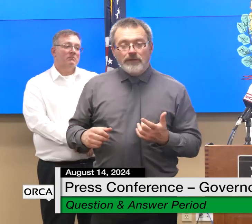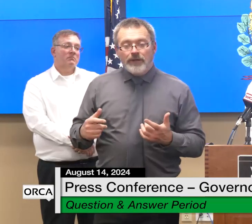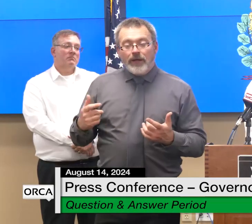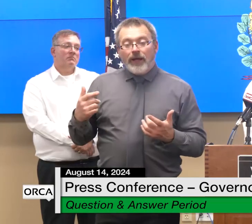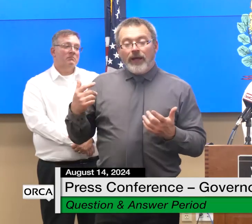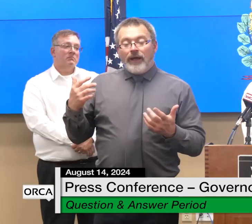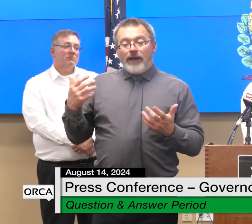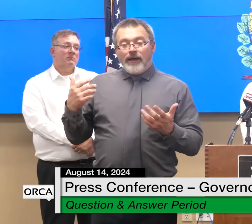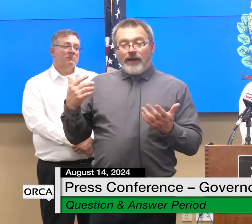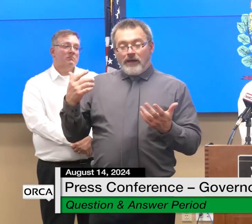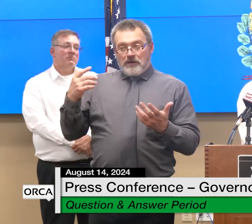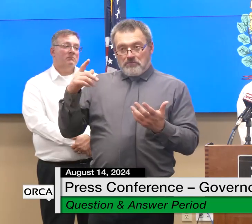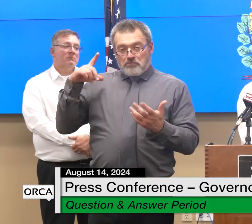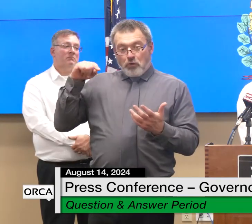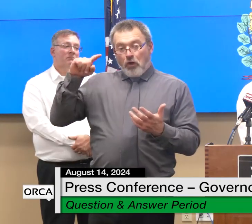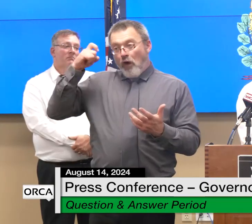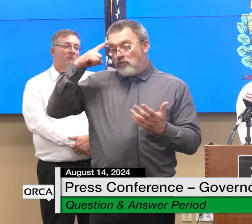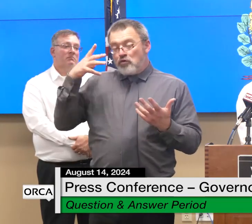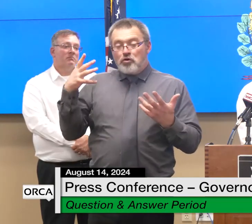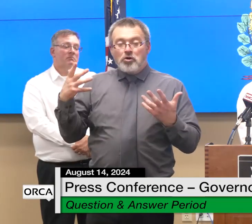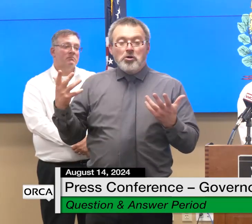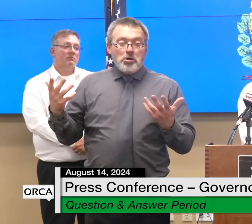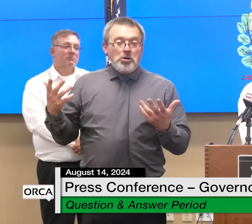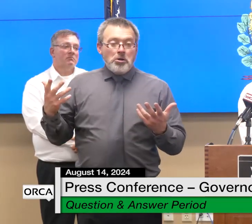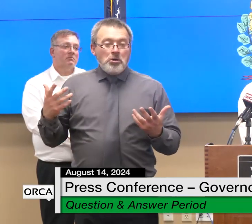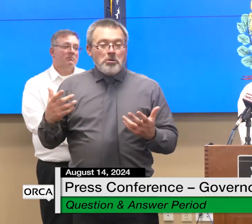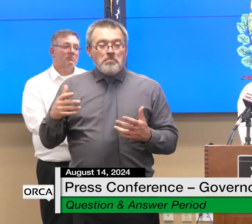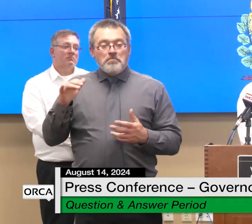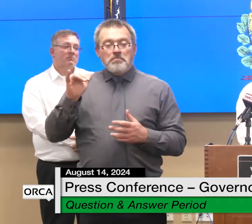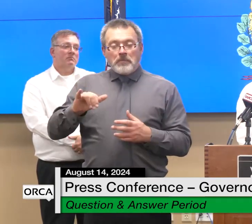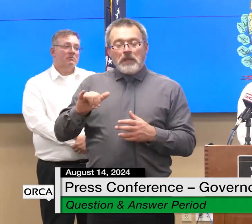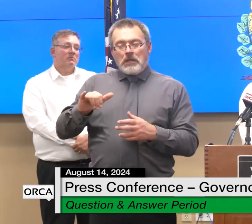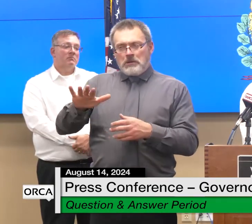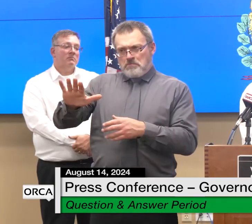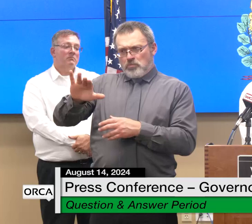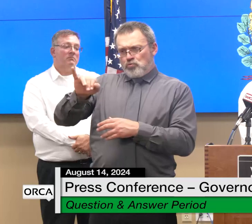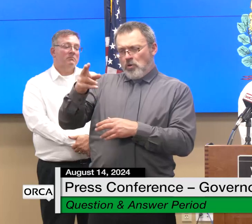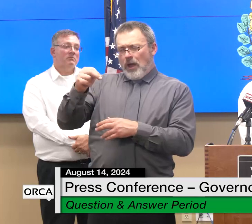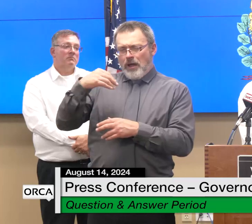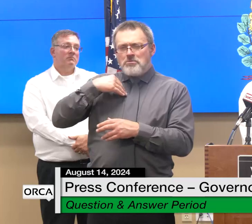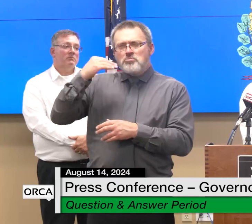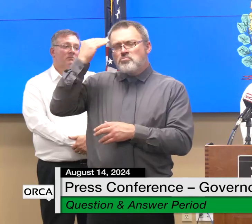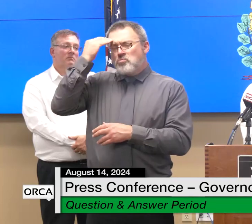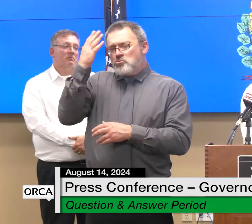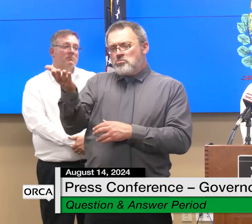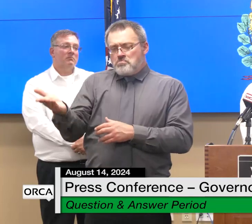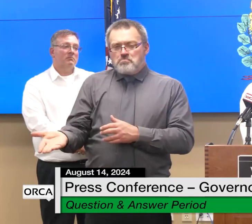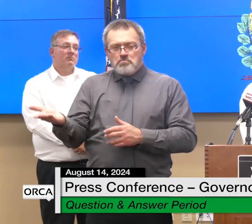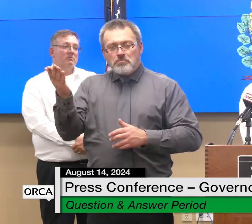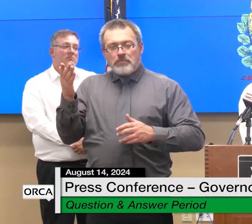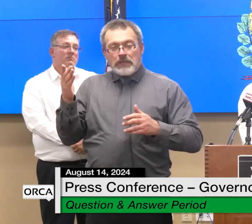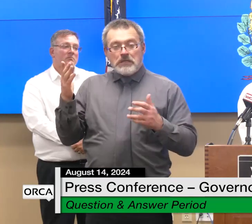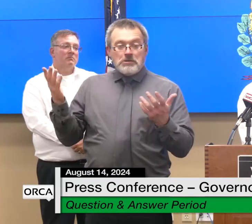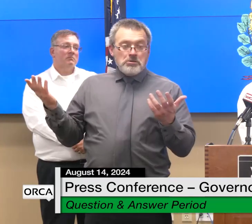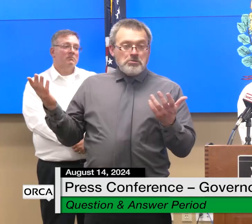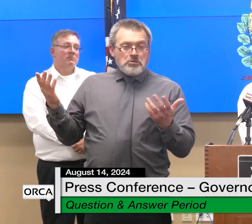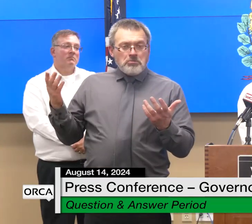I mean, he's got a lot of name recognition, but I would say that John John Rogers is up to